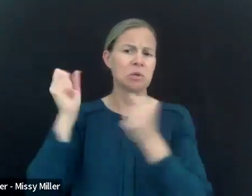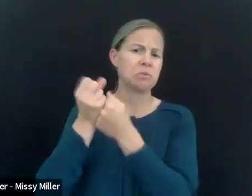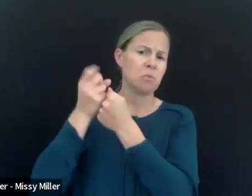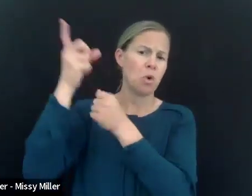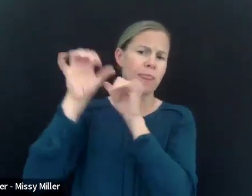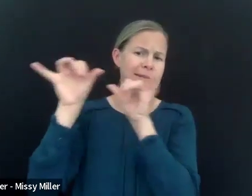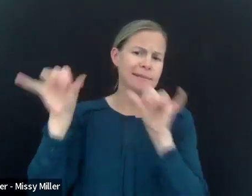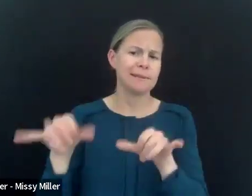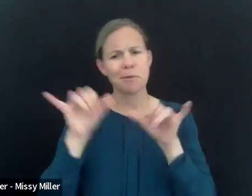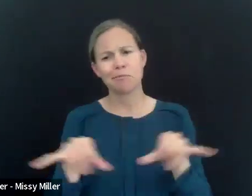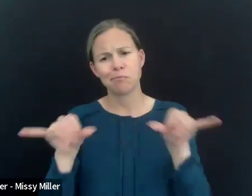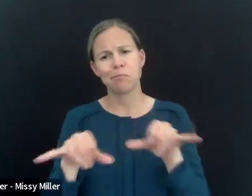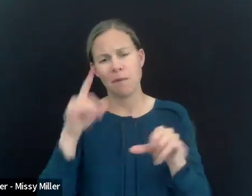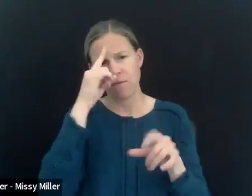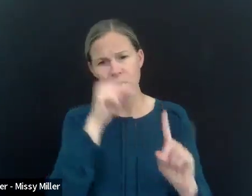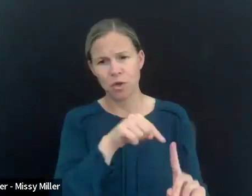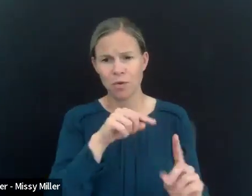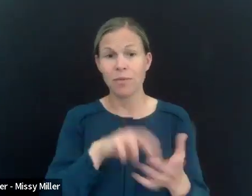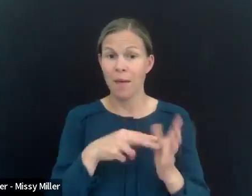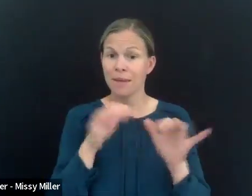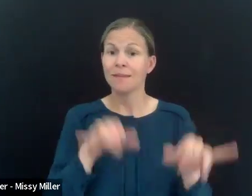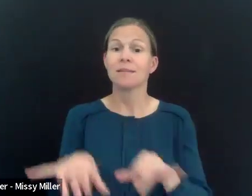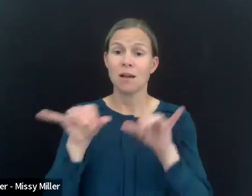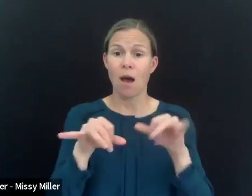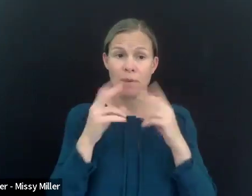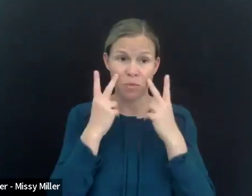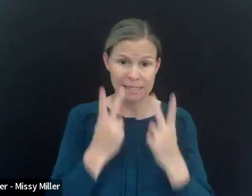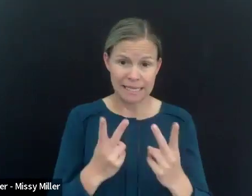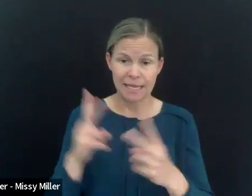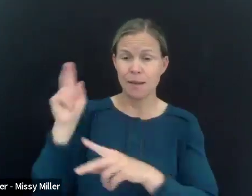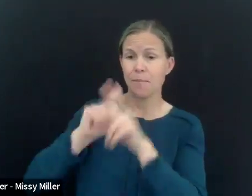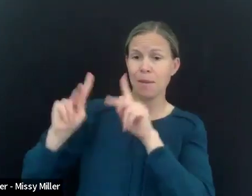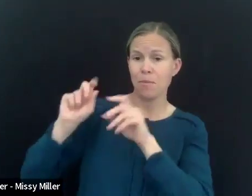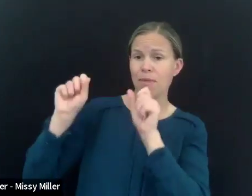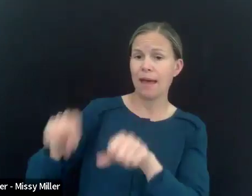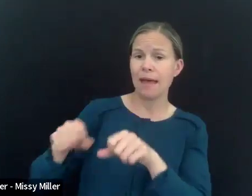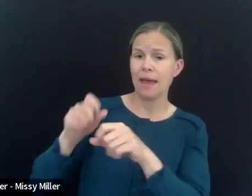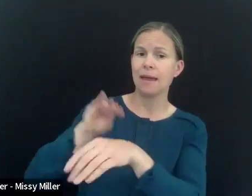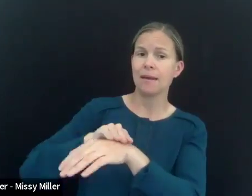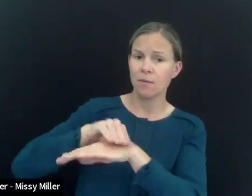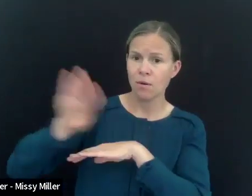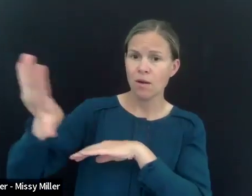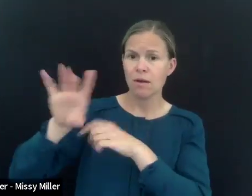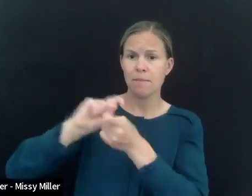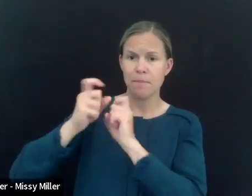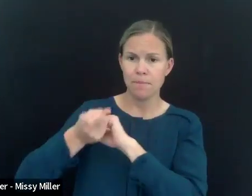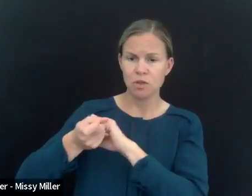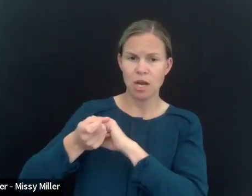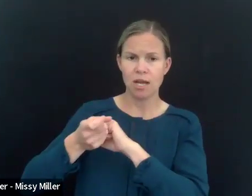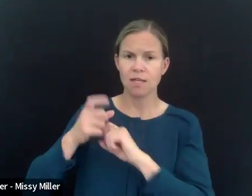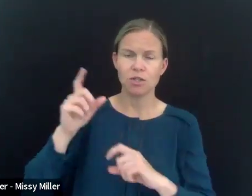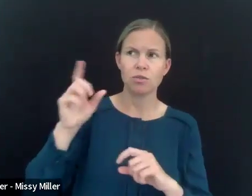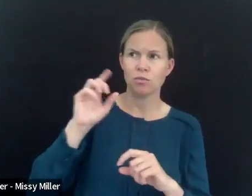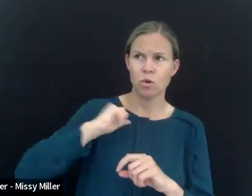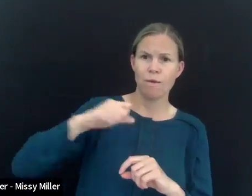status quo for you. And that's what we commonly see, is that the people who are in a position of power to make significant change refuse to hear from those who know the